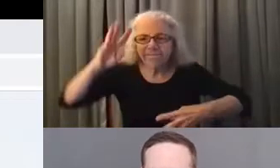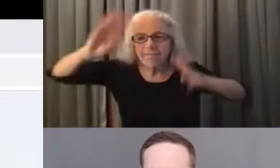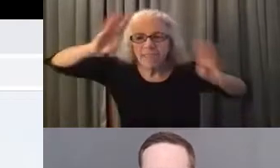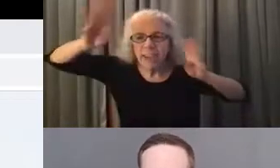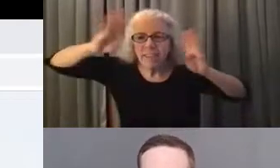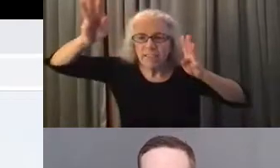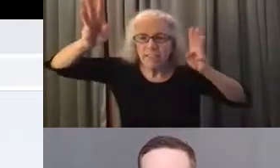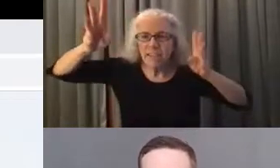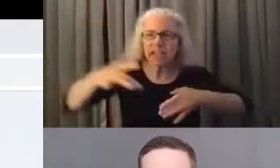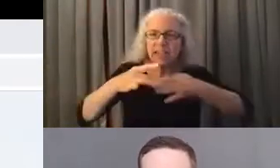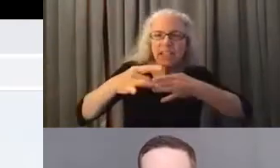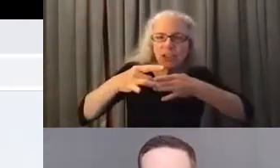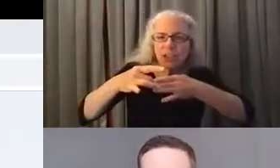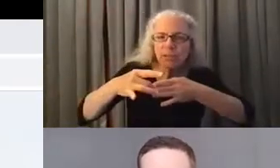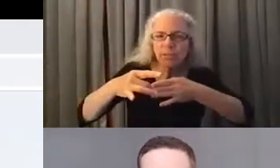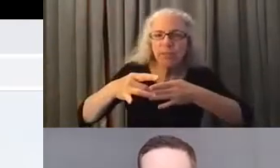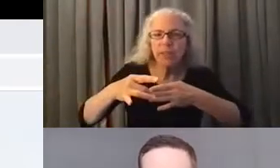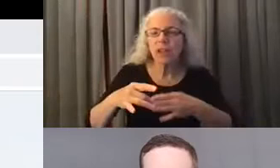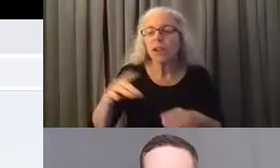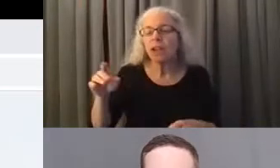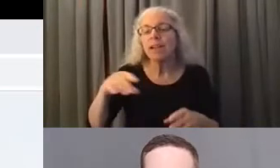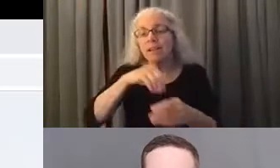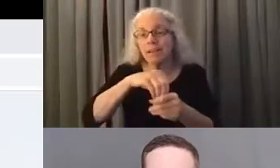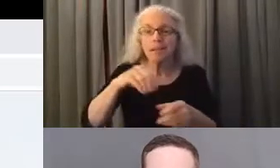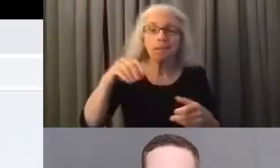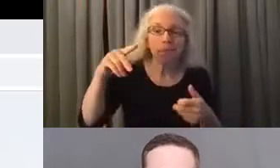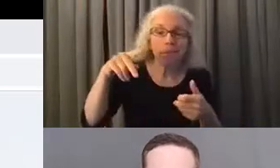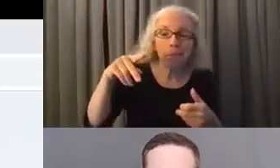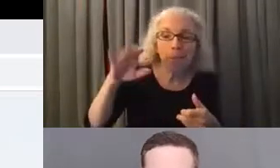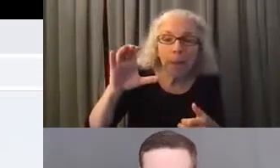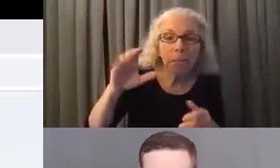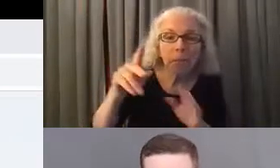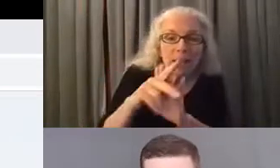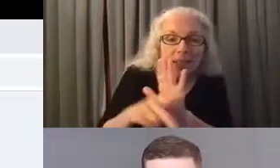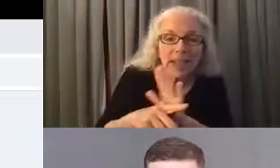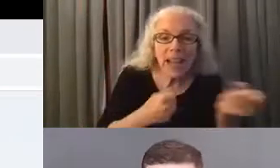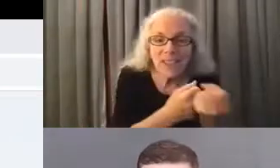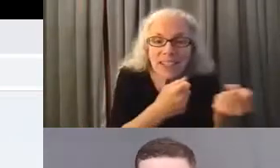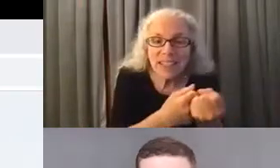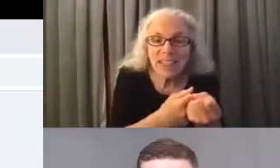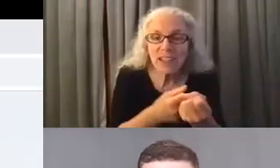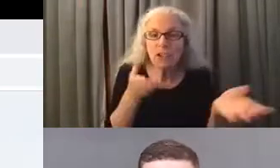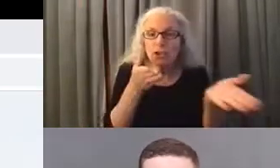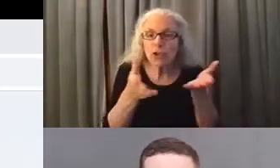leadership in public policy, advocacy, service delivery, and accessibility throughout the Ocean